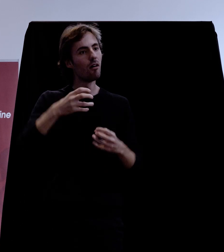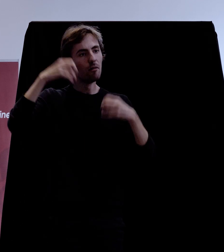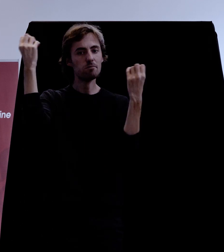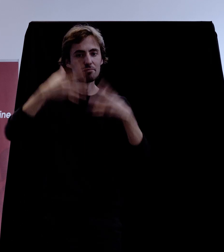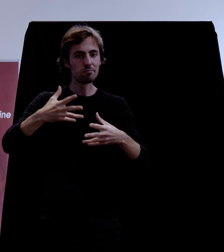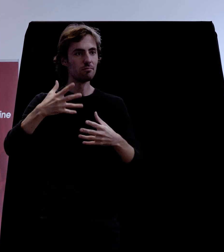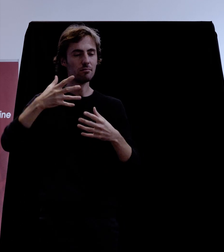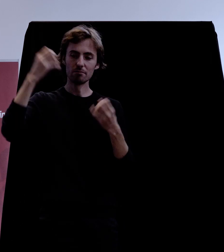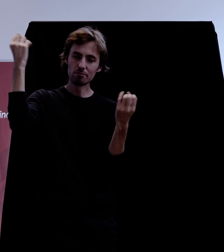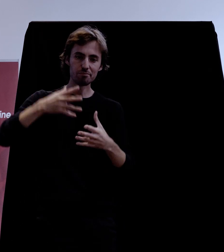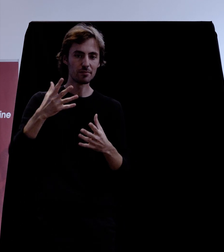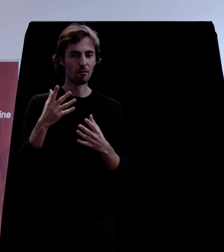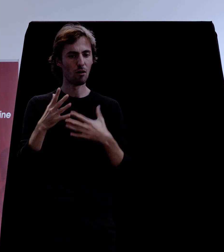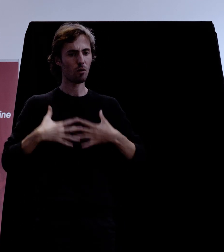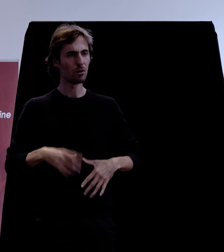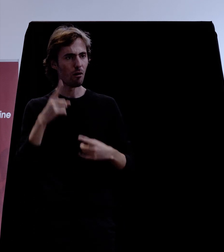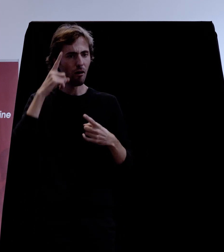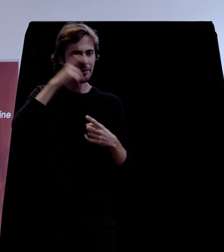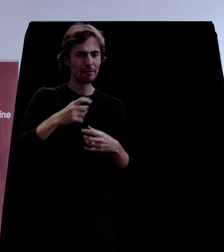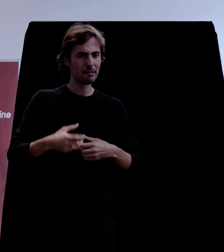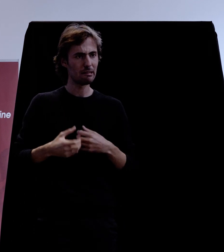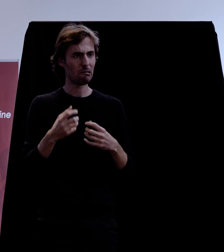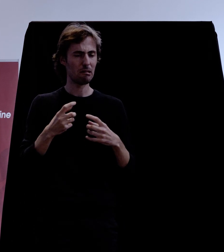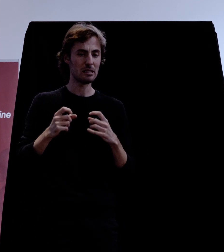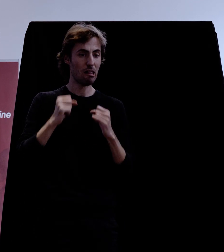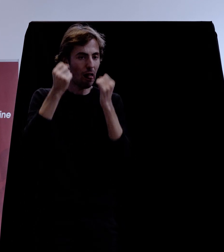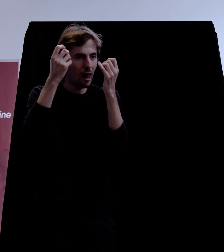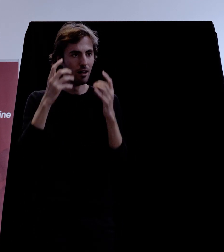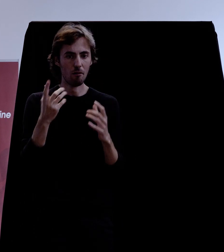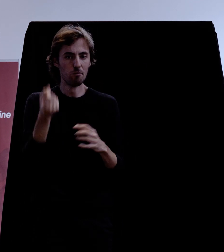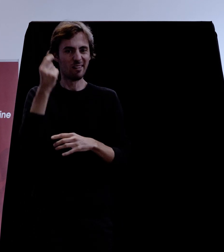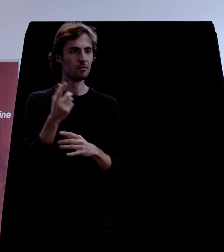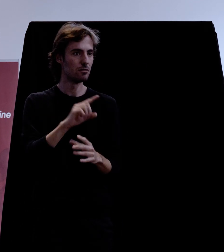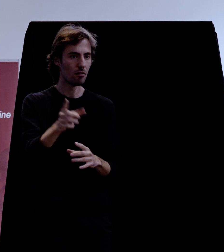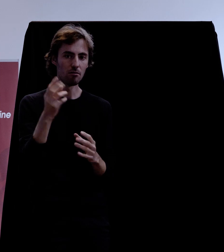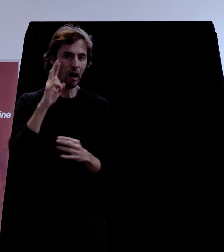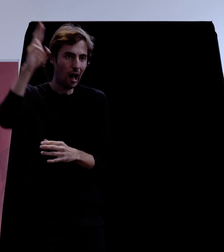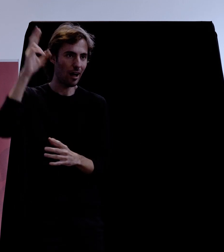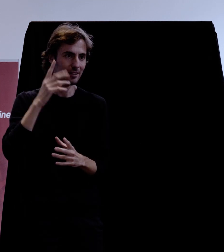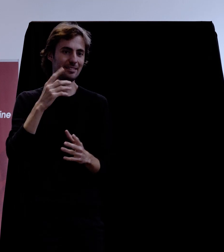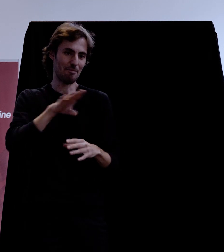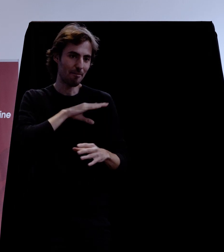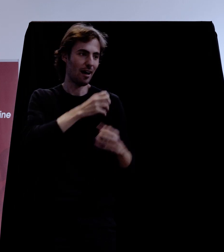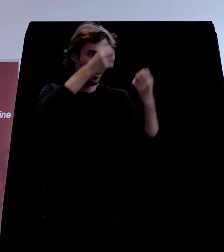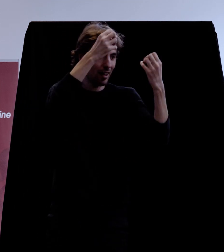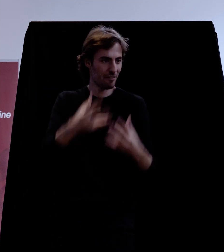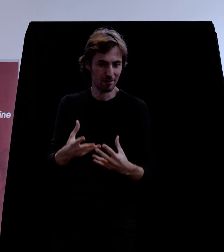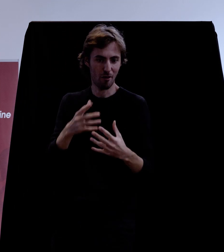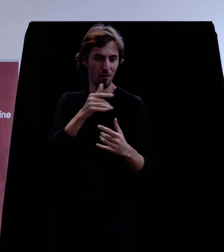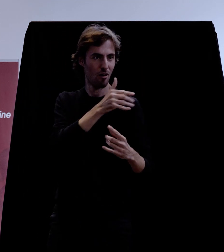some changes, but something happened. Something was going on in that child's environment, and it's really important to know what that